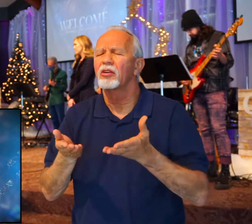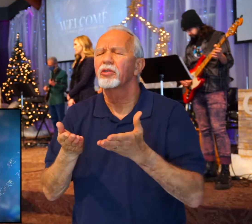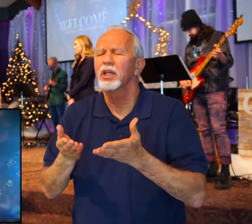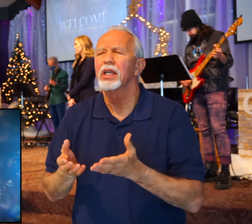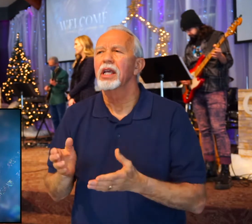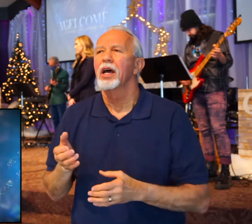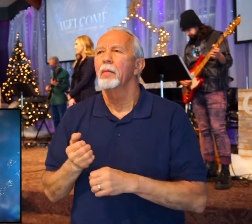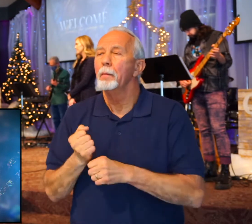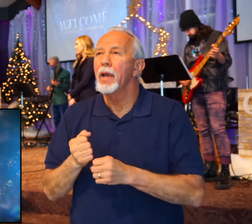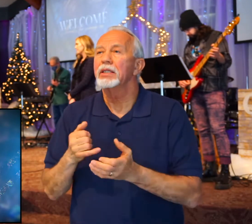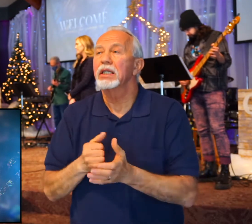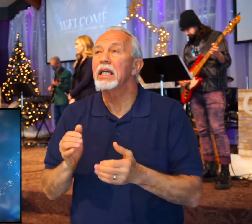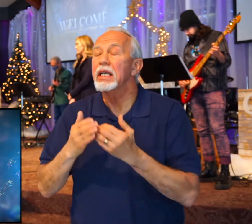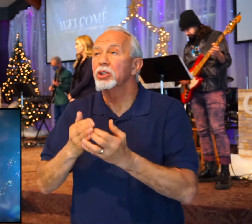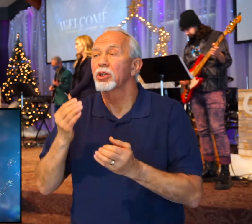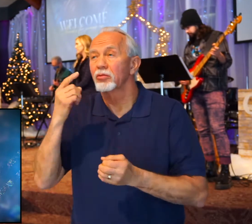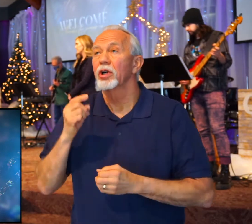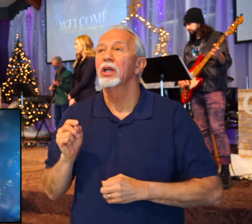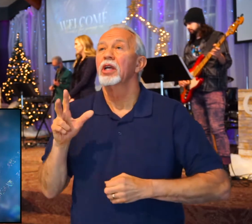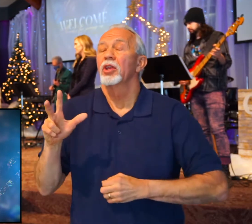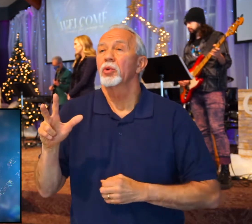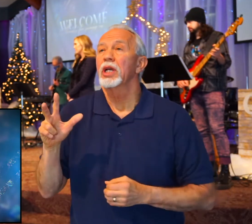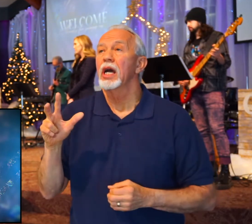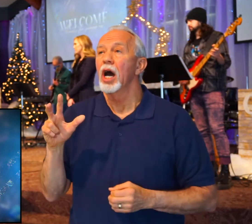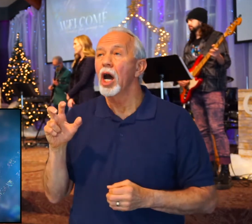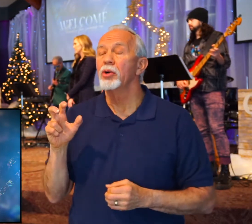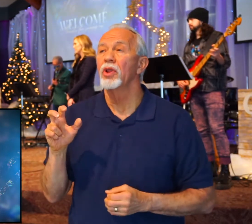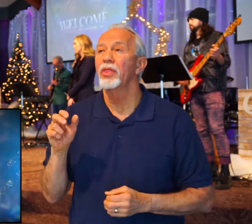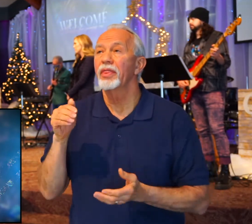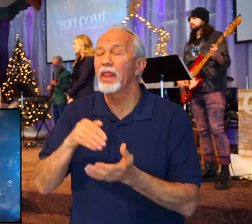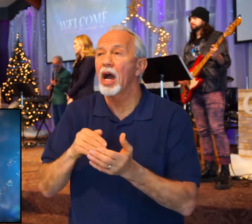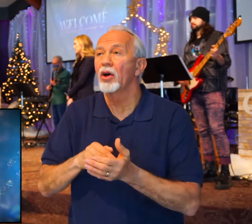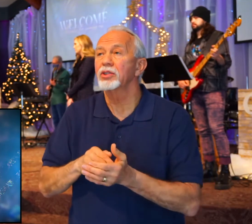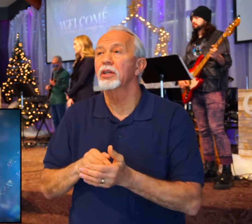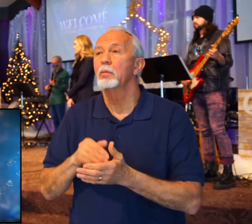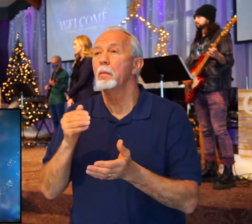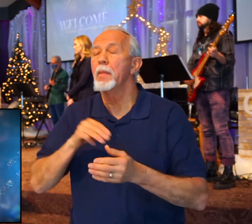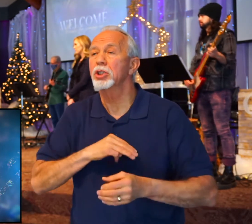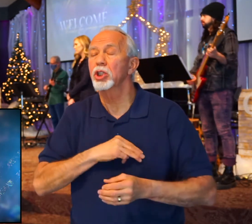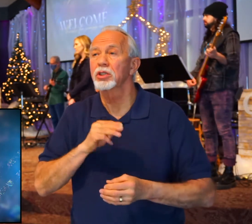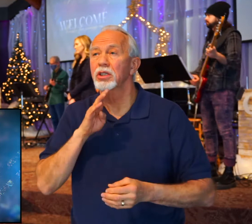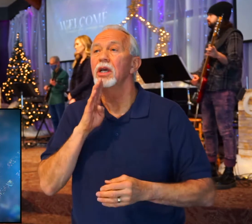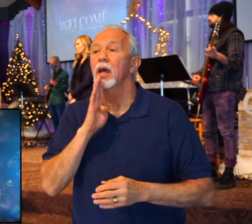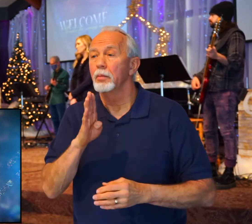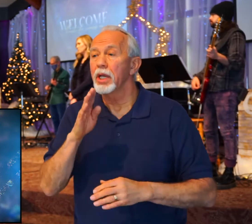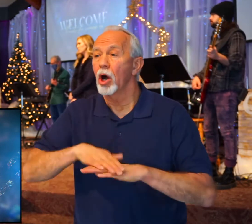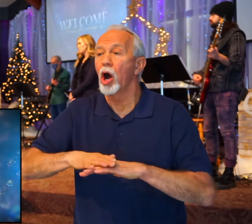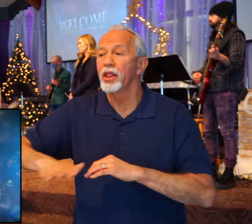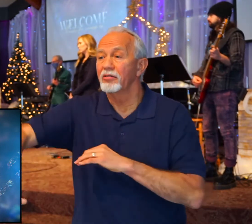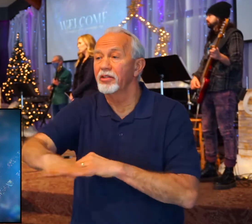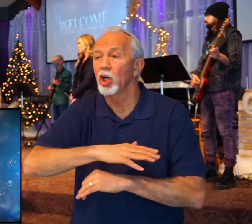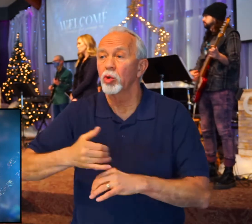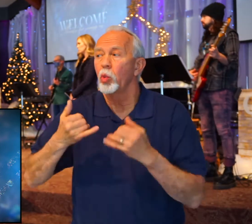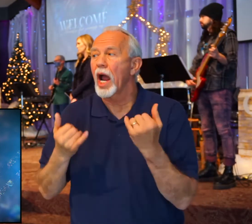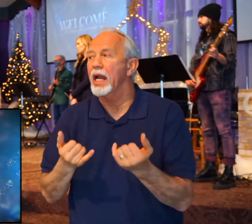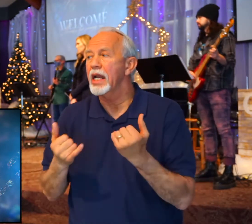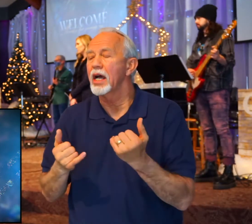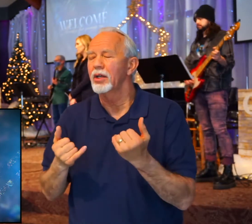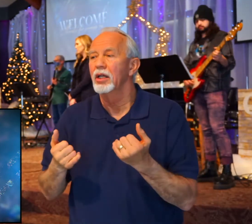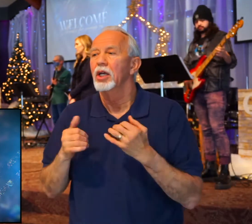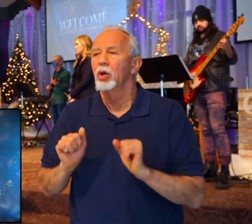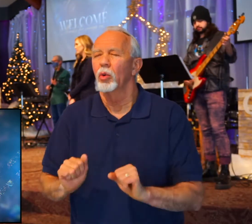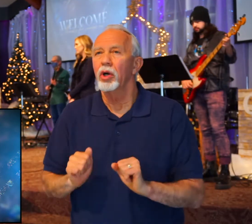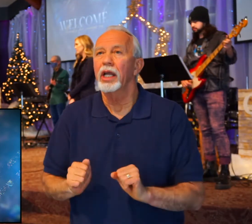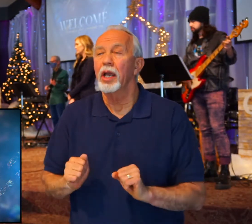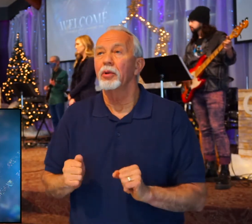than 3,623 missionaries to be on the field right now. And as we give, we're able to send out and sustain